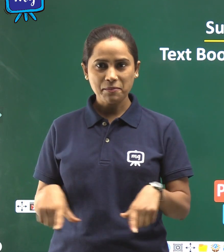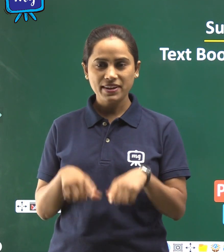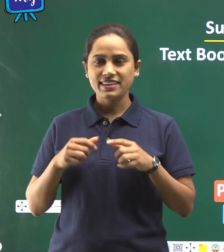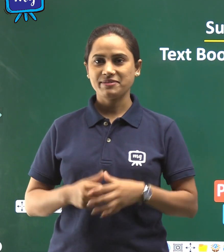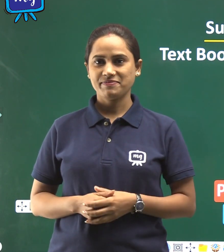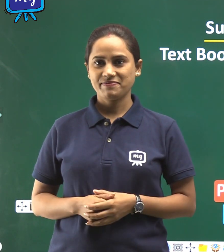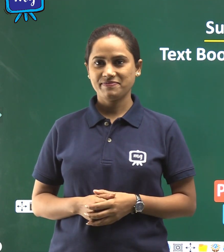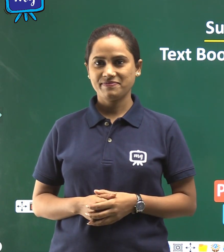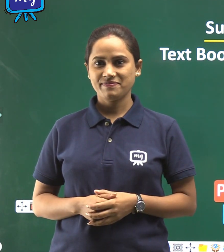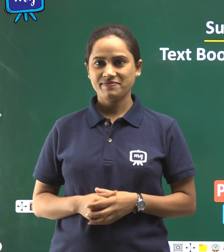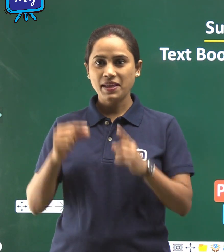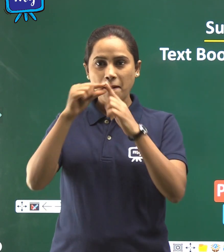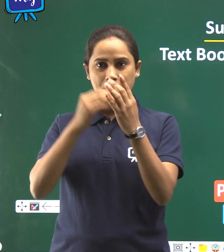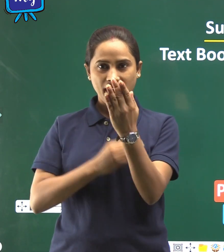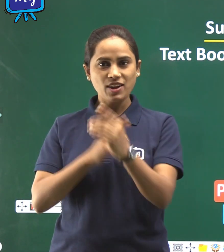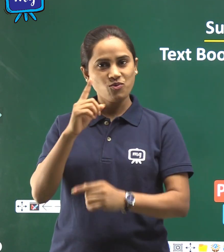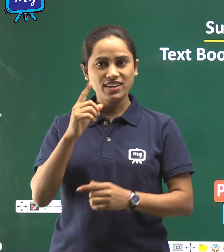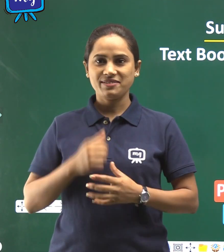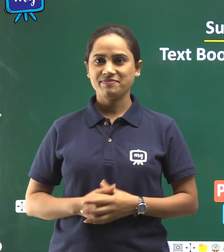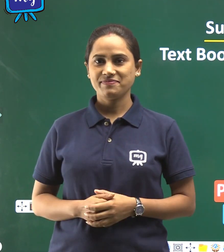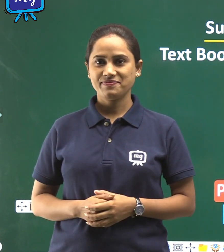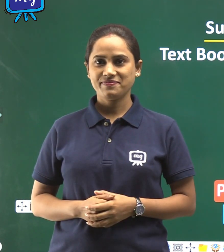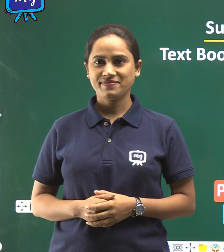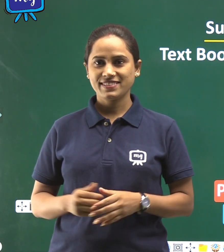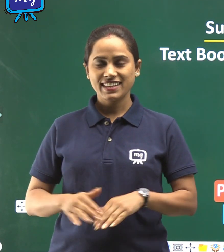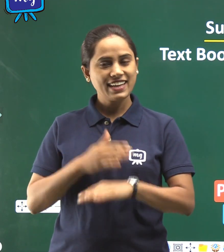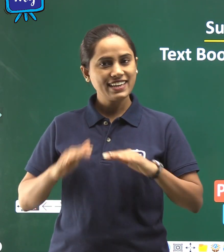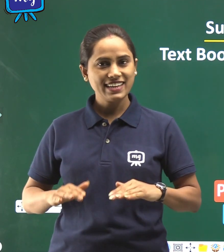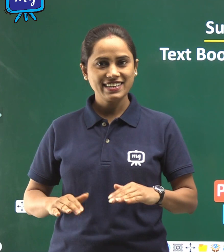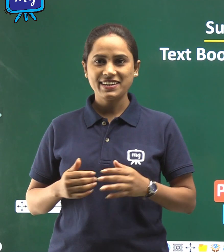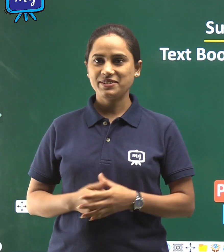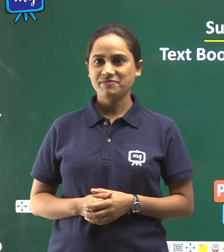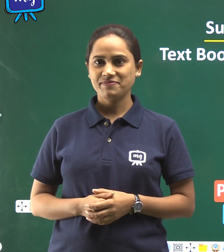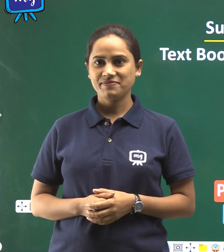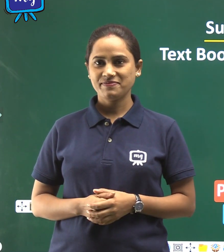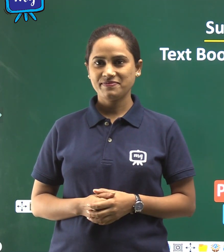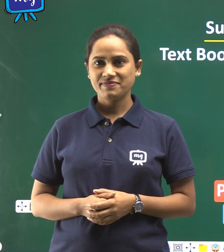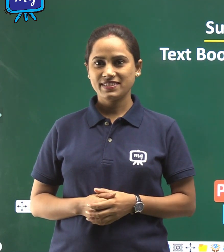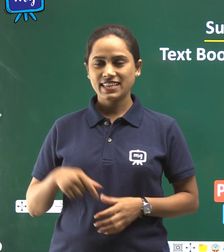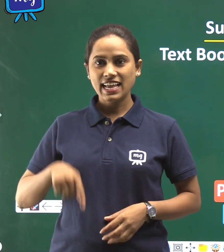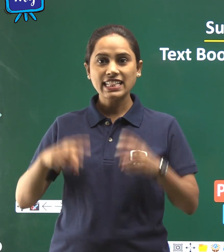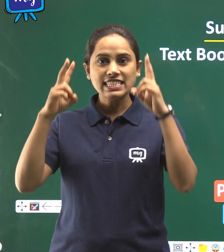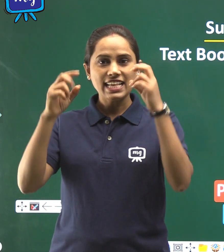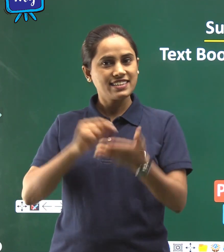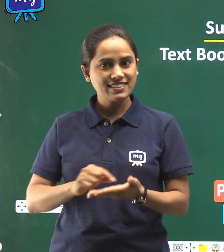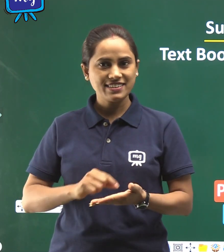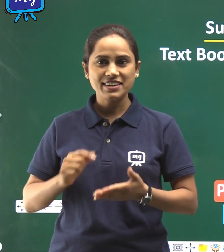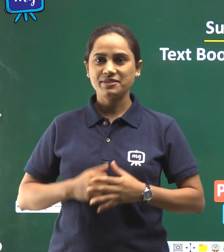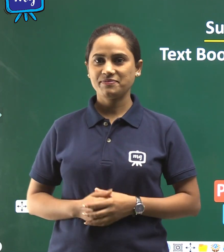summary, part 1. Dear children, this lesson is written